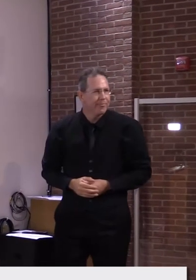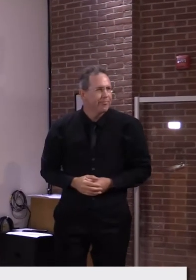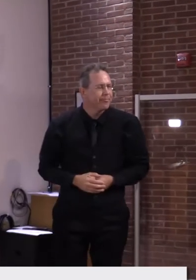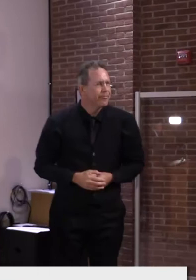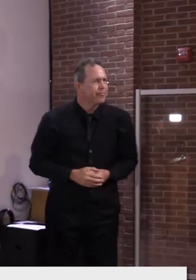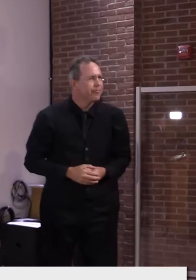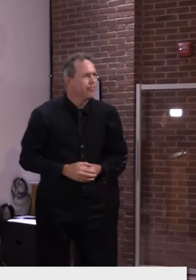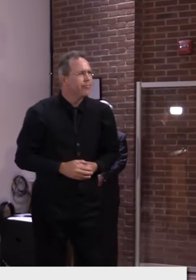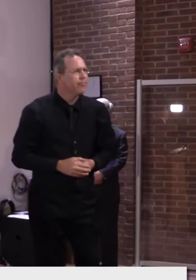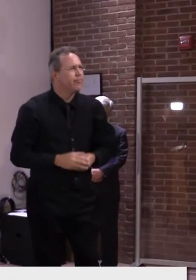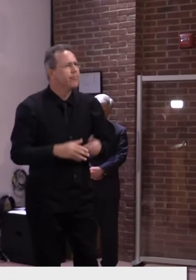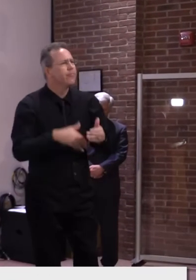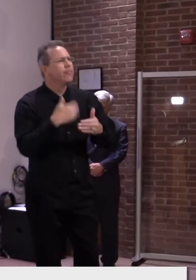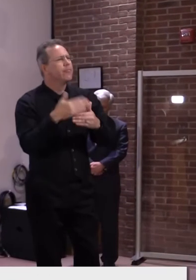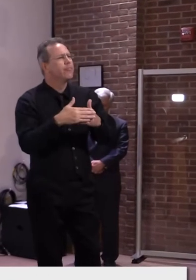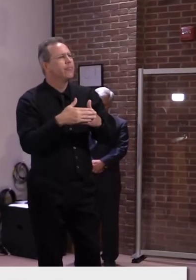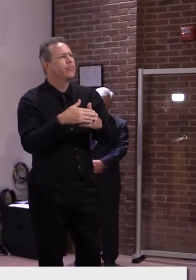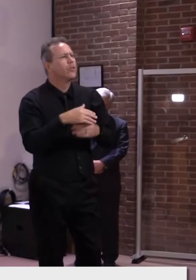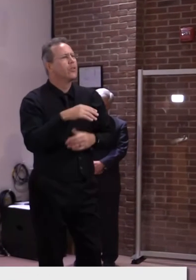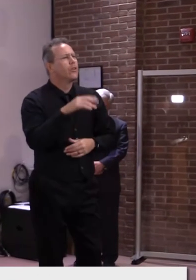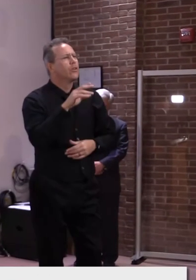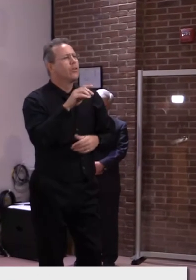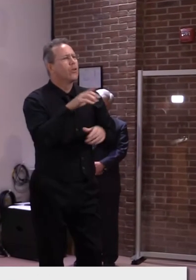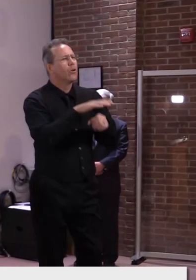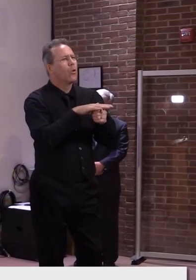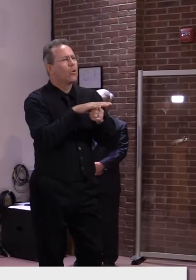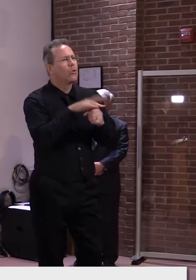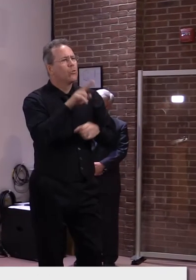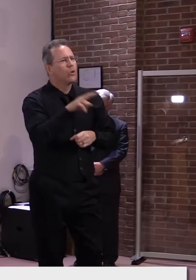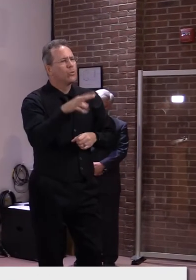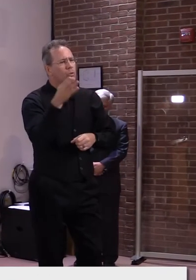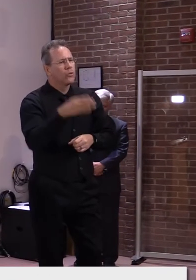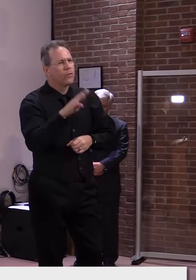Devin Bates, Local 22, Local 44.